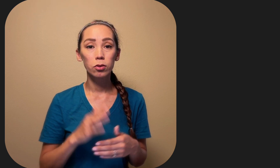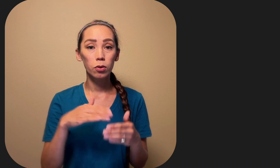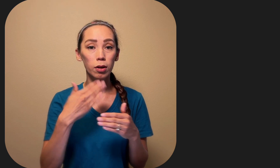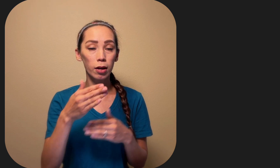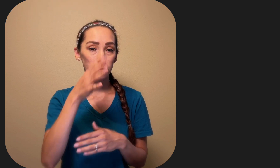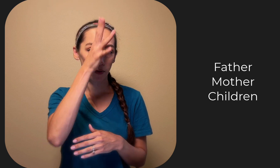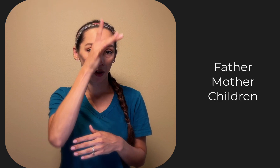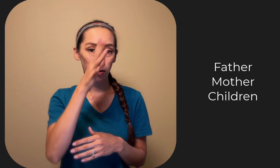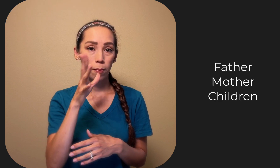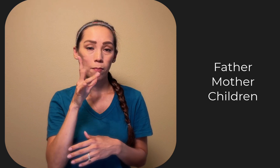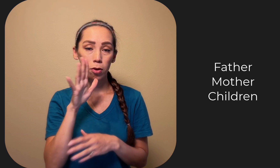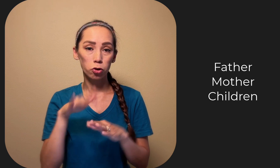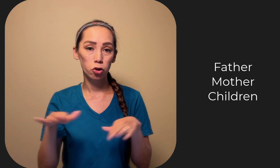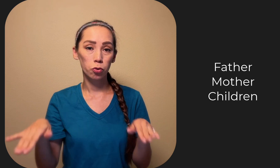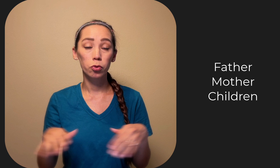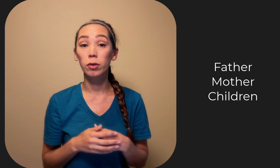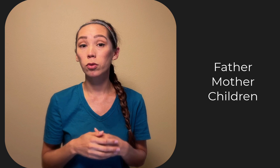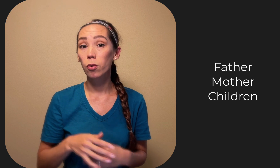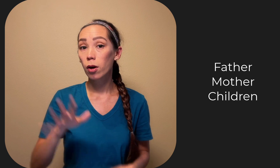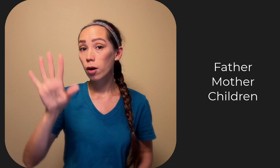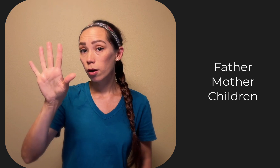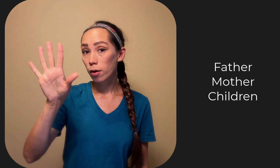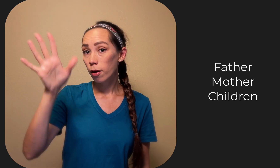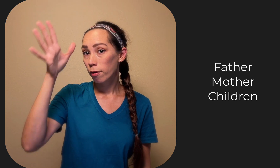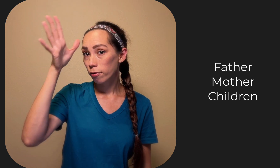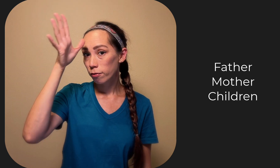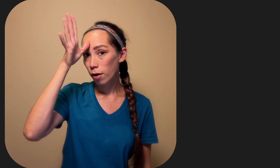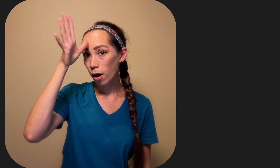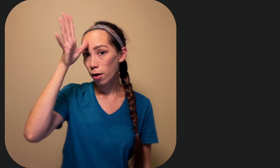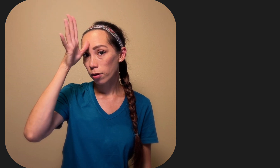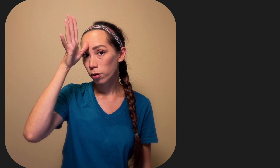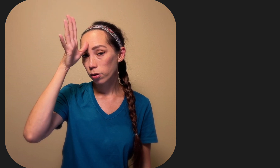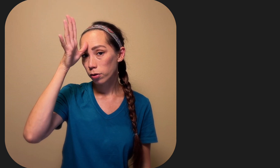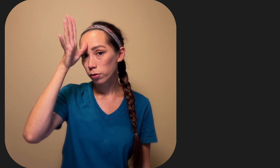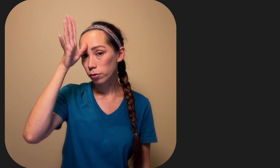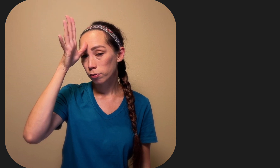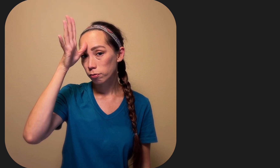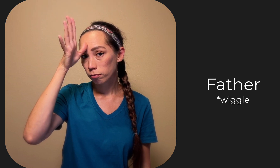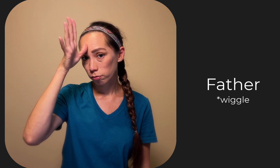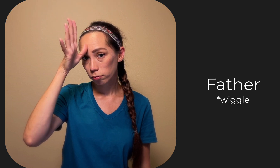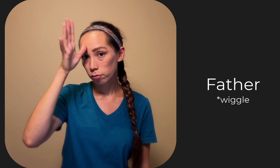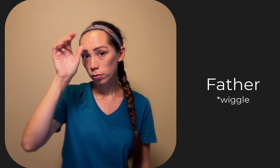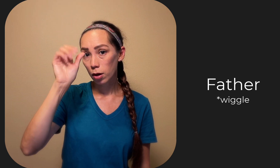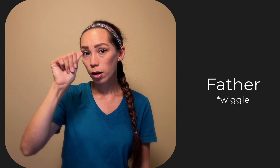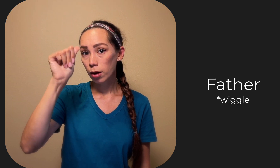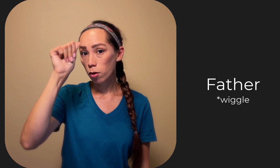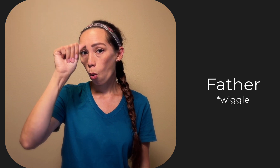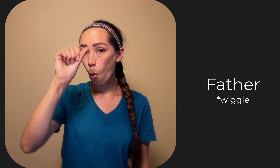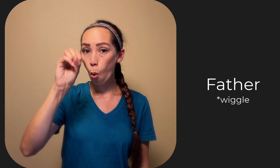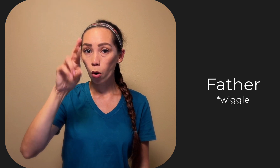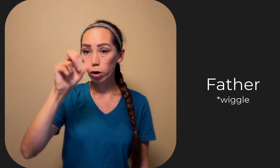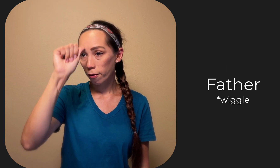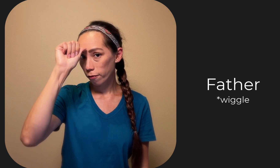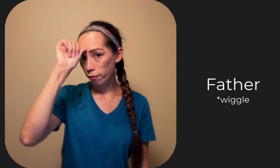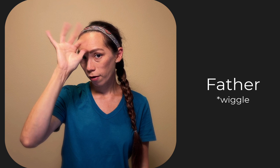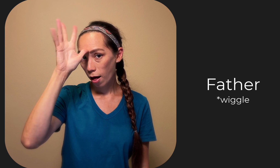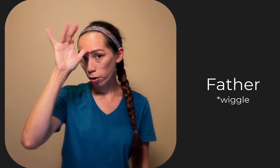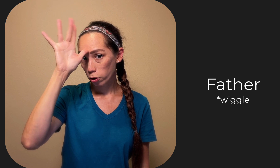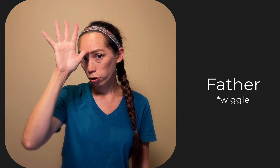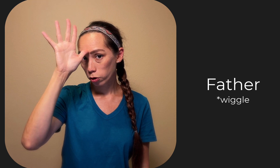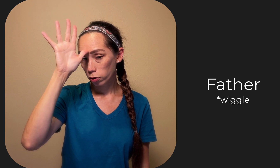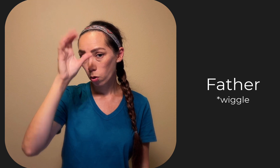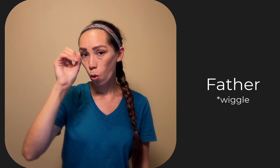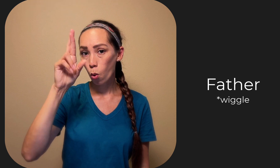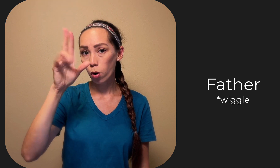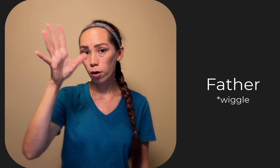Next, we'll do father, mother, and children. So father, you can do the A5 and kind of wiggle